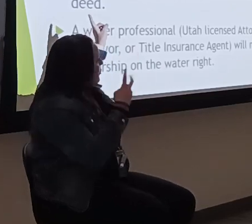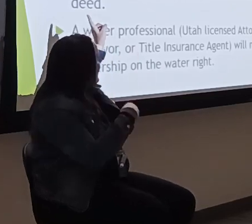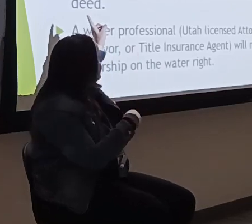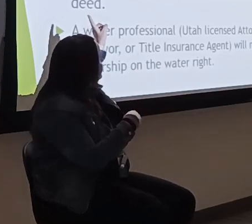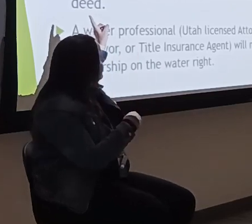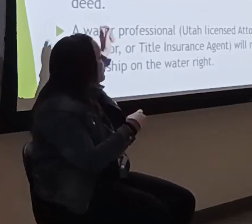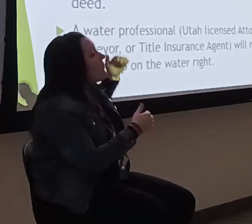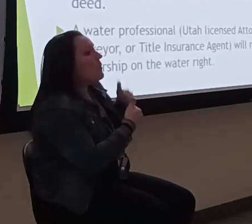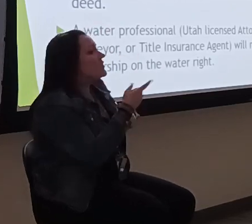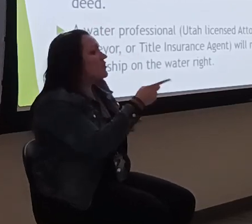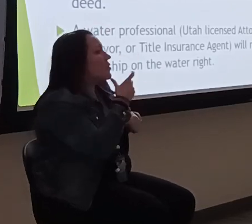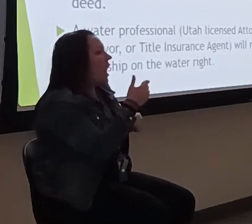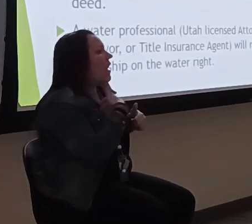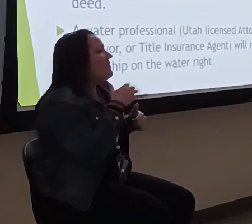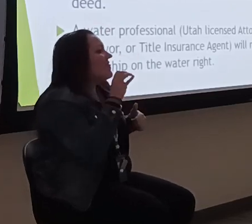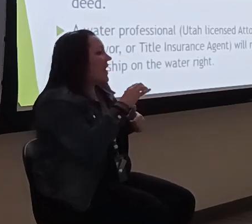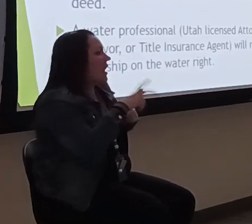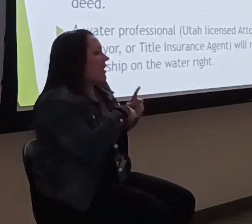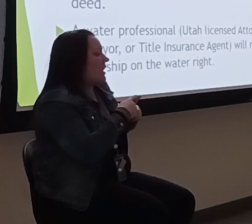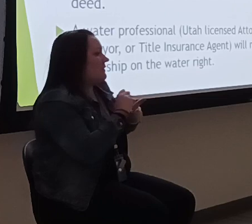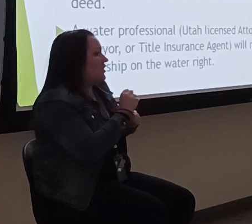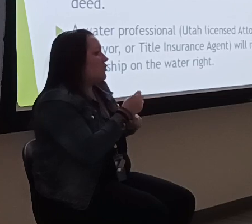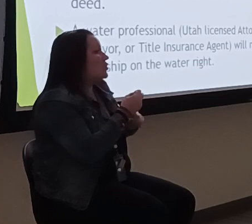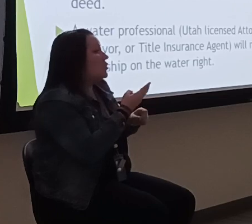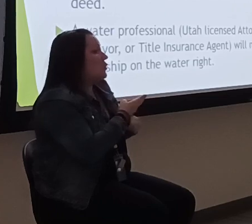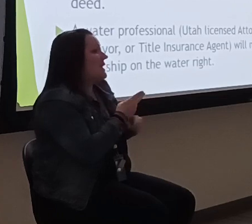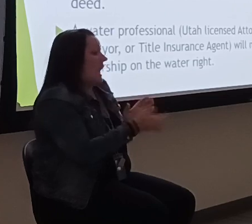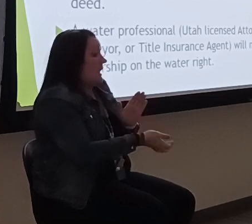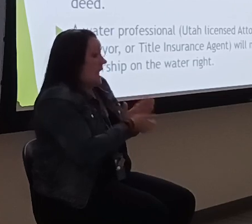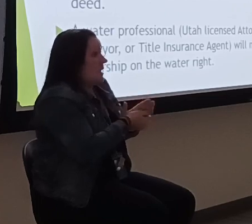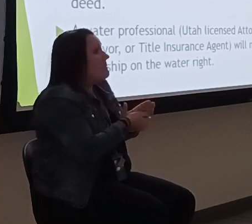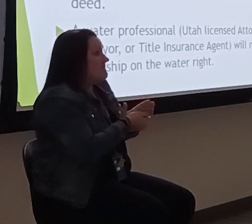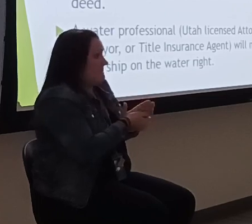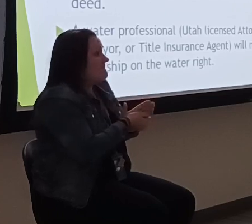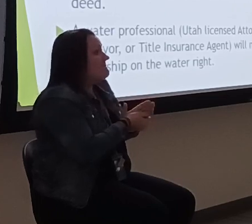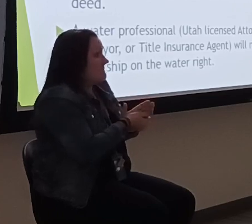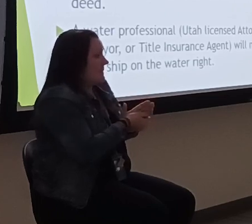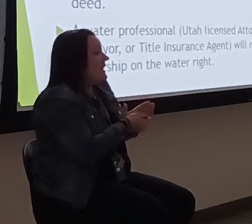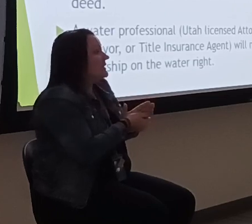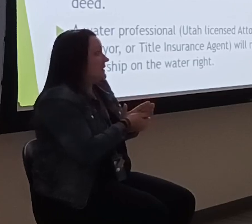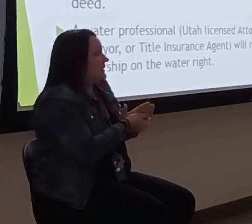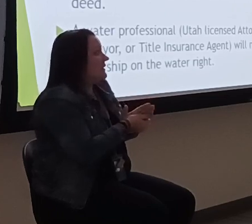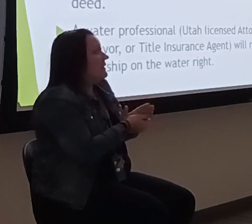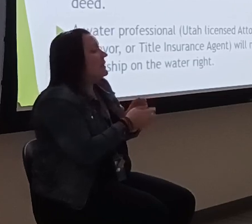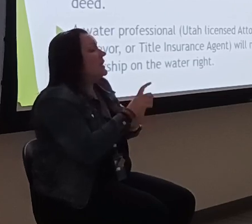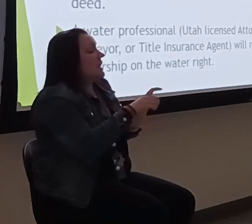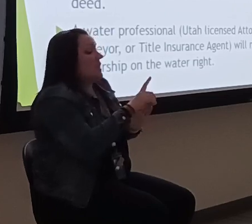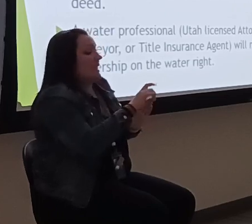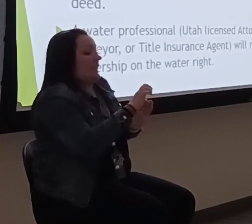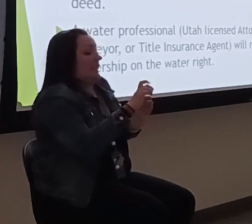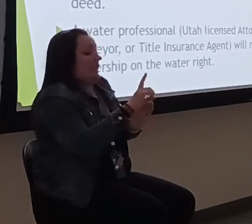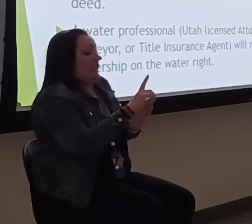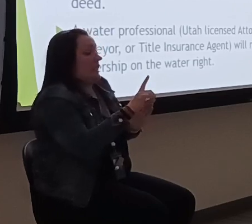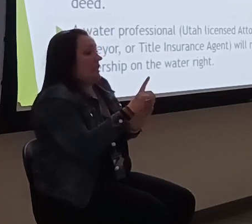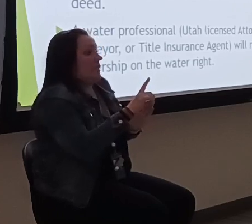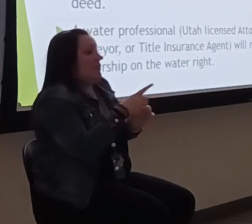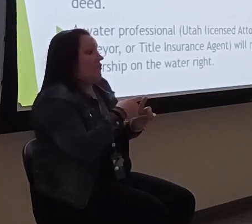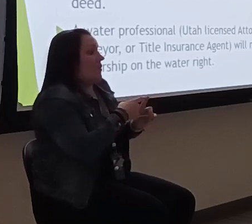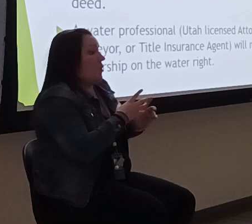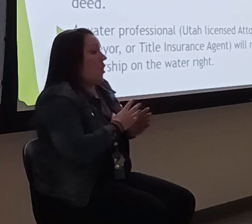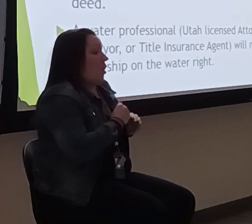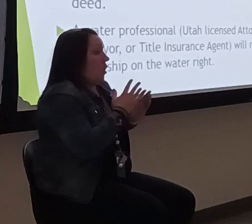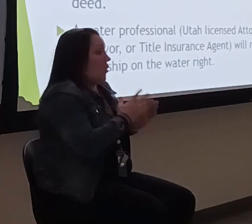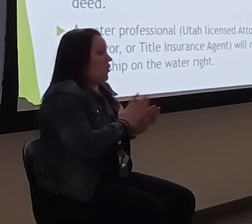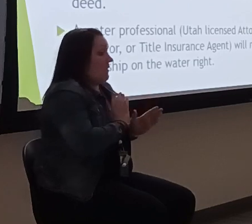that situation because to use an addendum, you need the deed going from an owner of